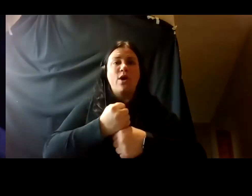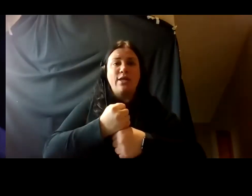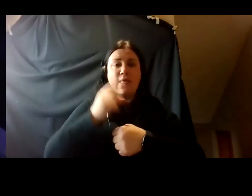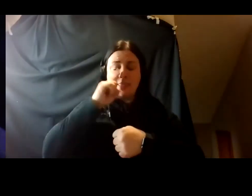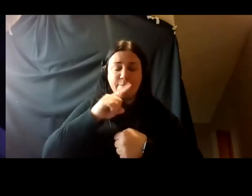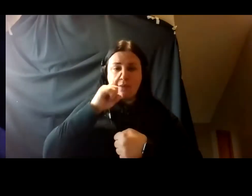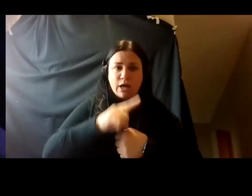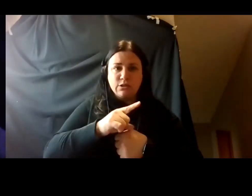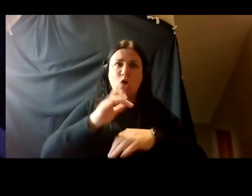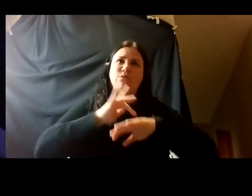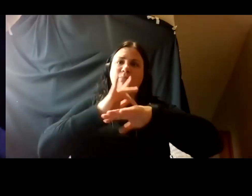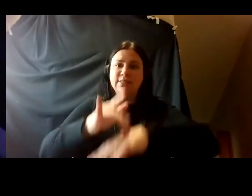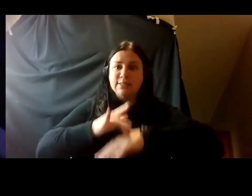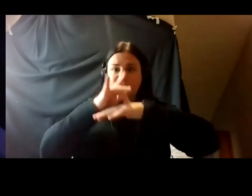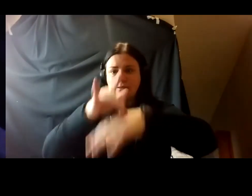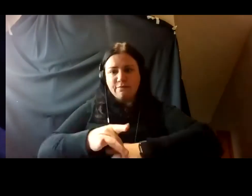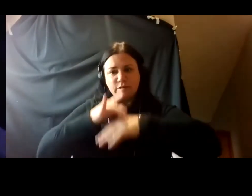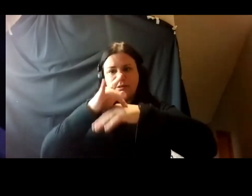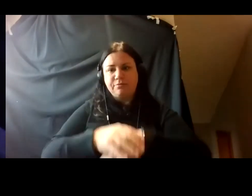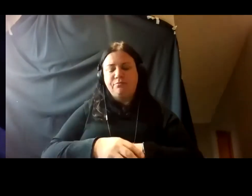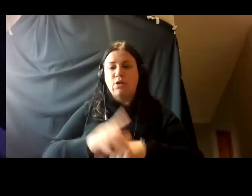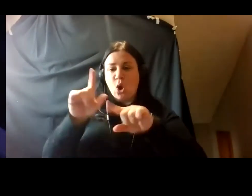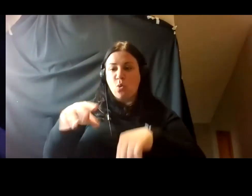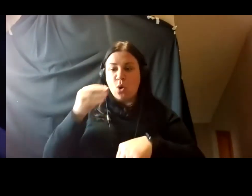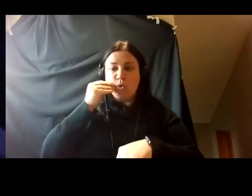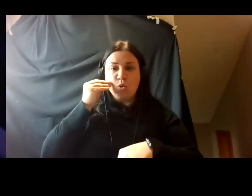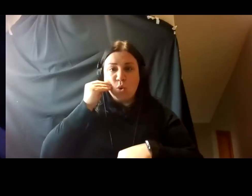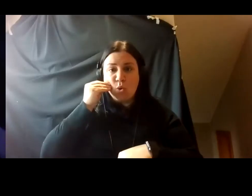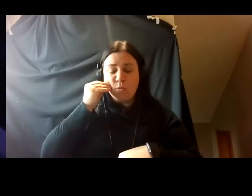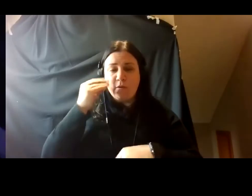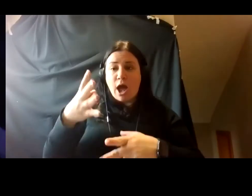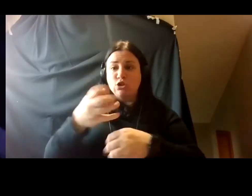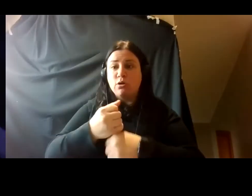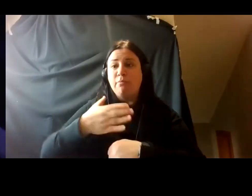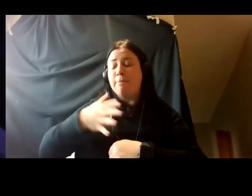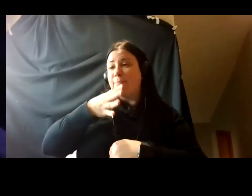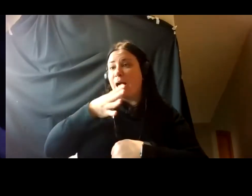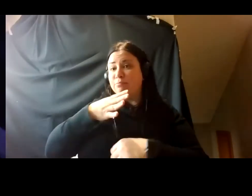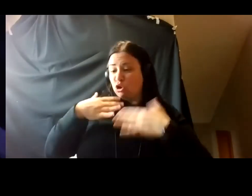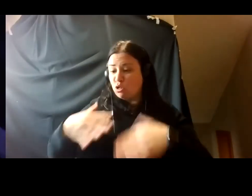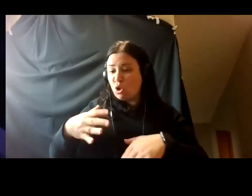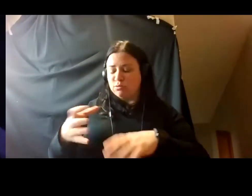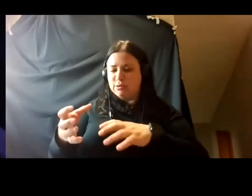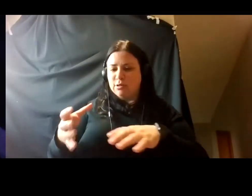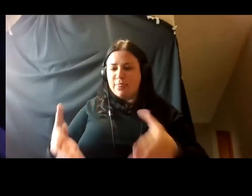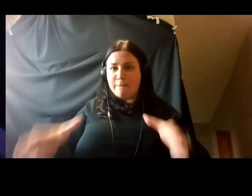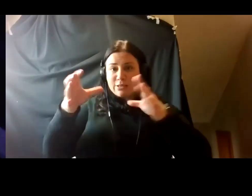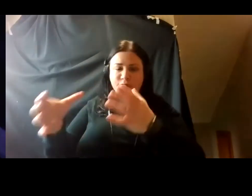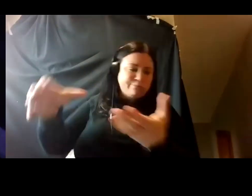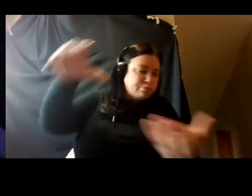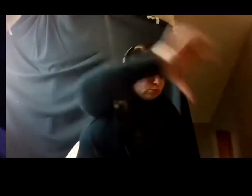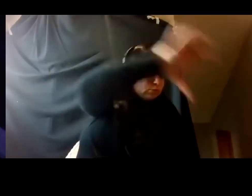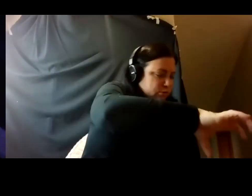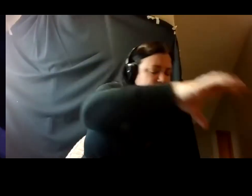with it that when I went home, the first thing I did is I took my mom's laundry, dumped it out of her laundry basket, put the basket